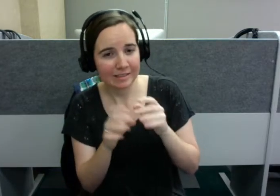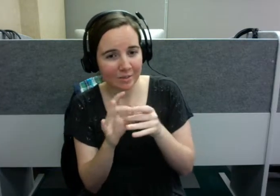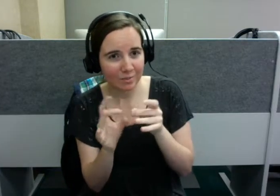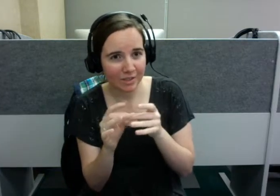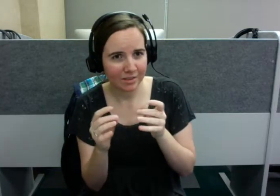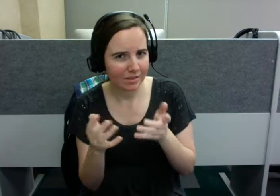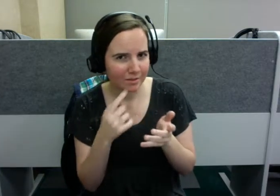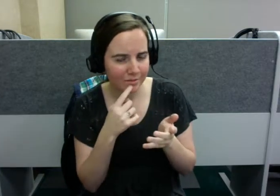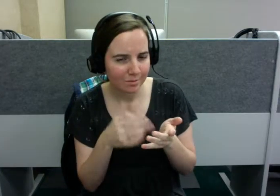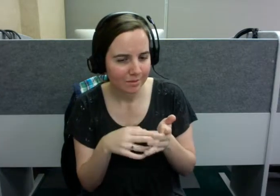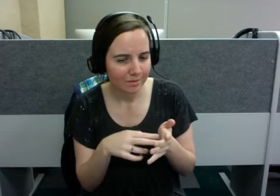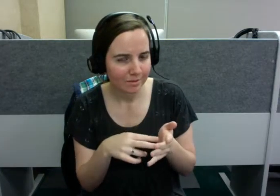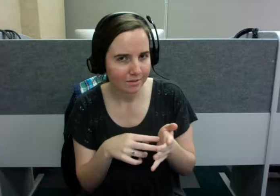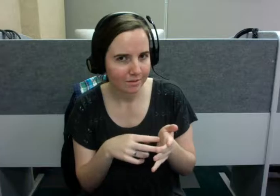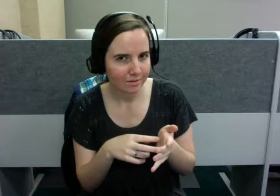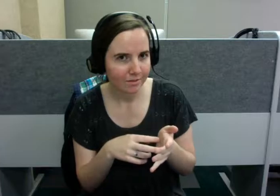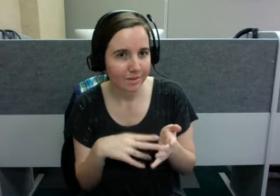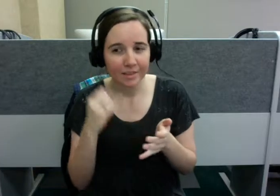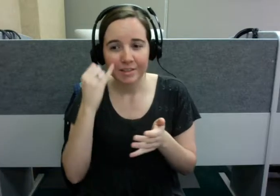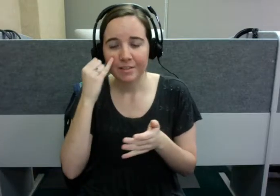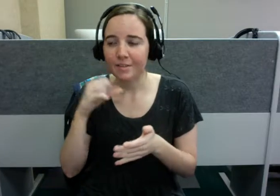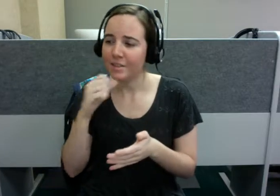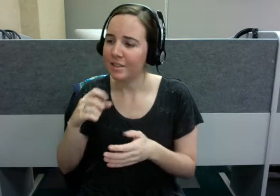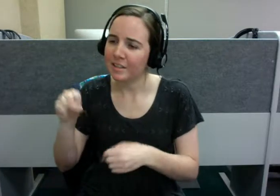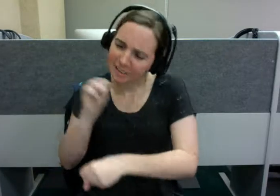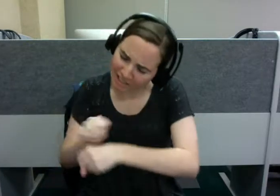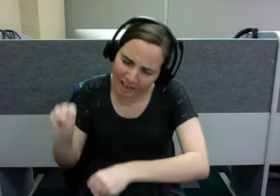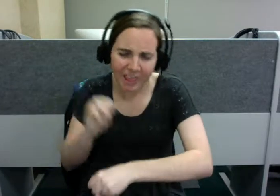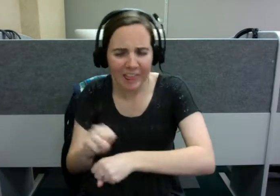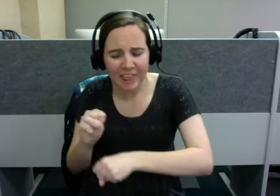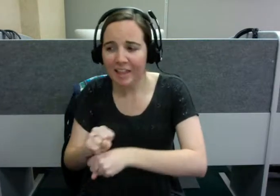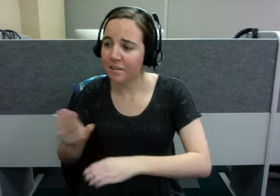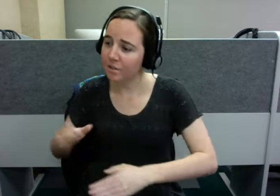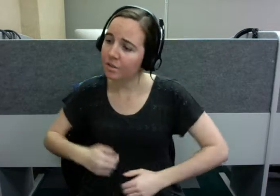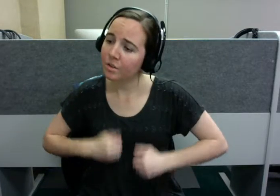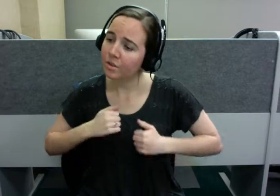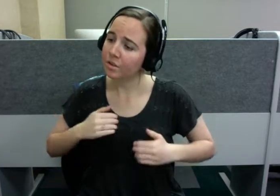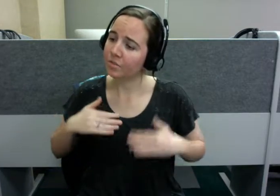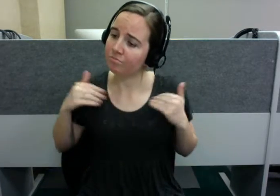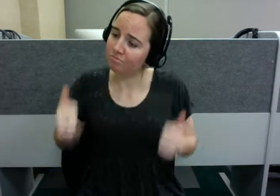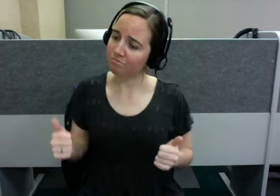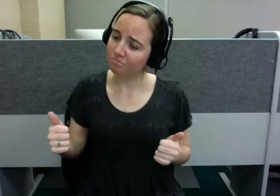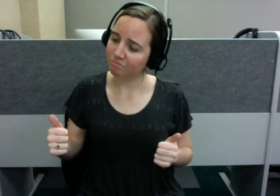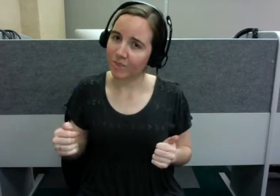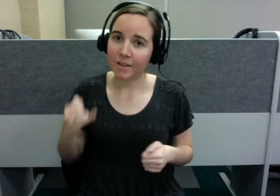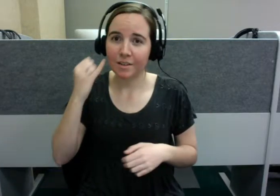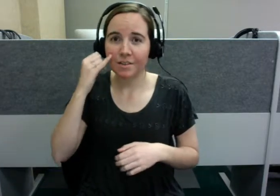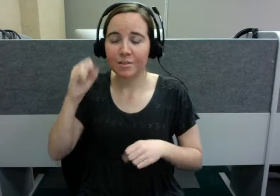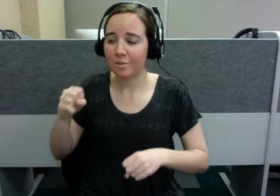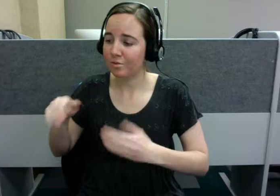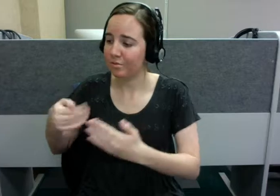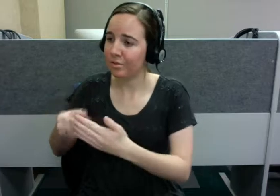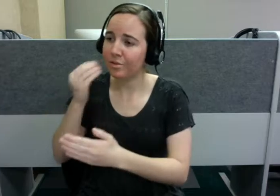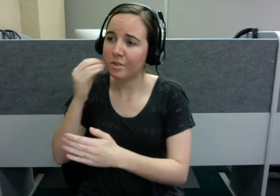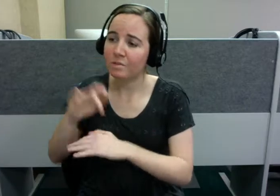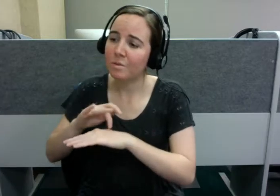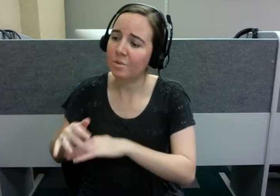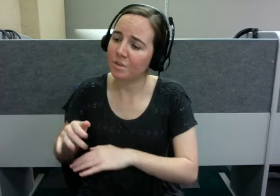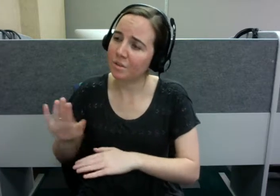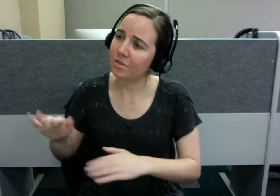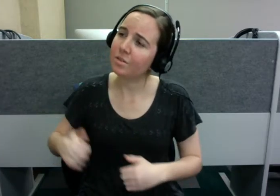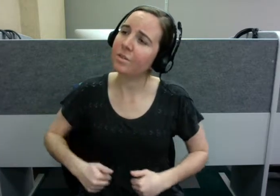better if you could work a little less, if you didn't have to work so hard, if you could get home a little earlier, if you could retire a little faster, if you could punch out a little sooner. It's all in